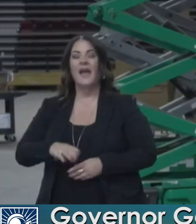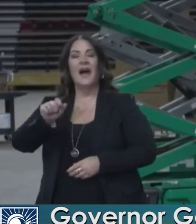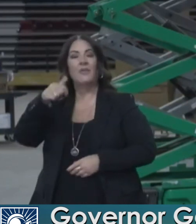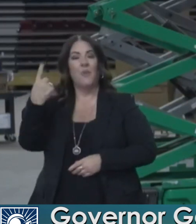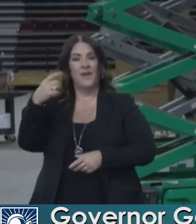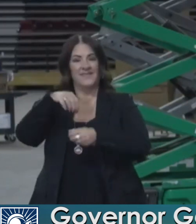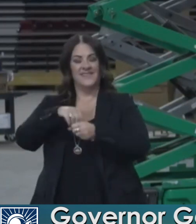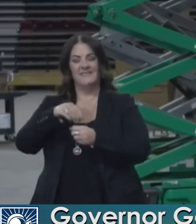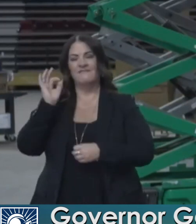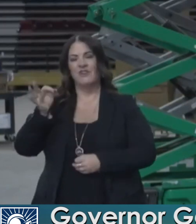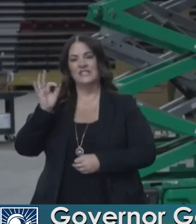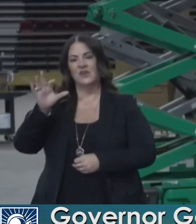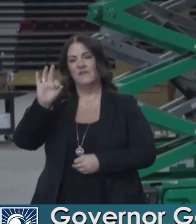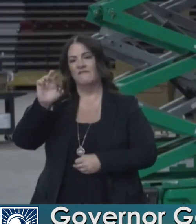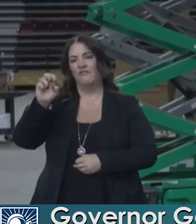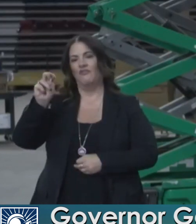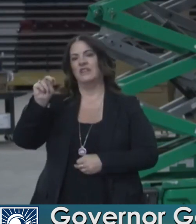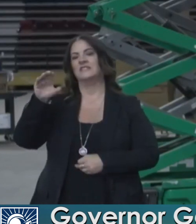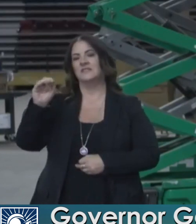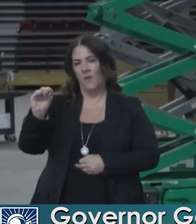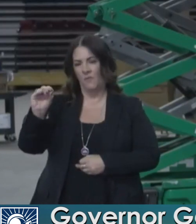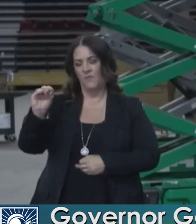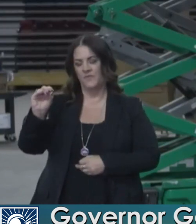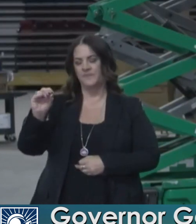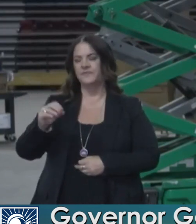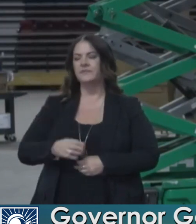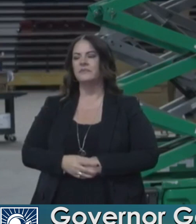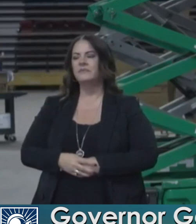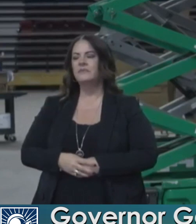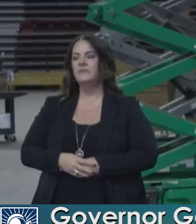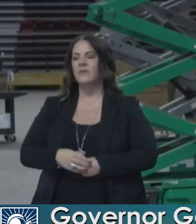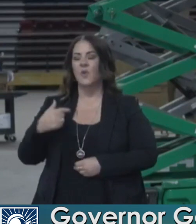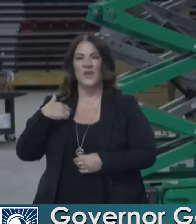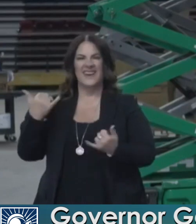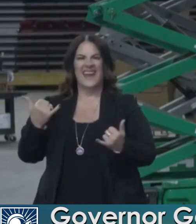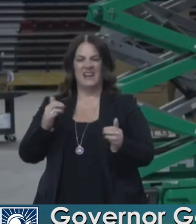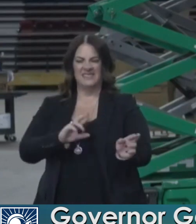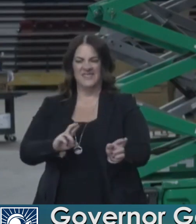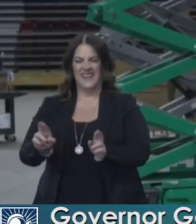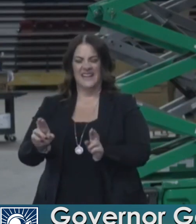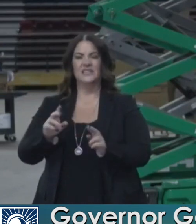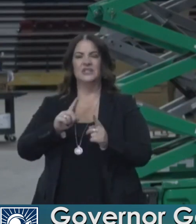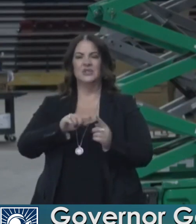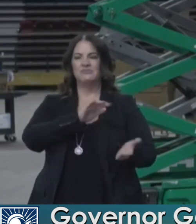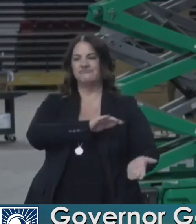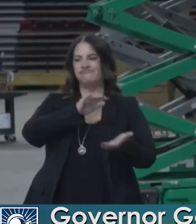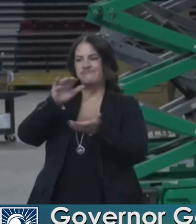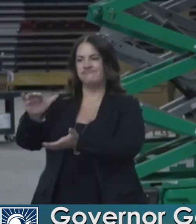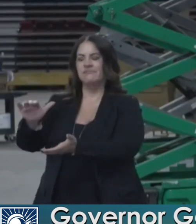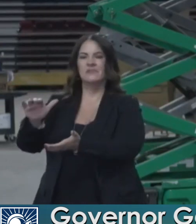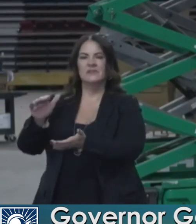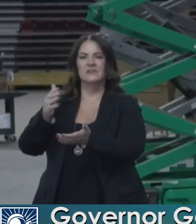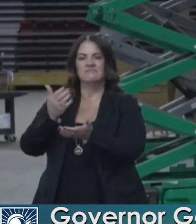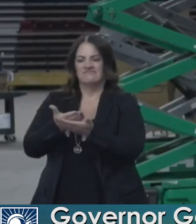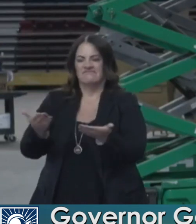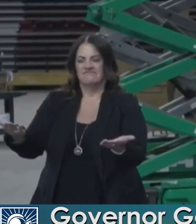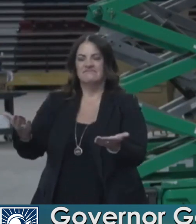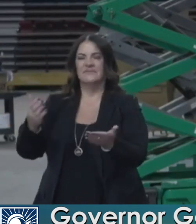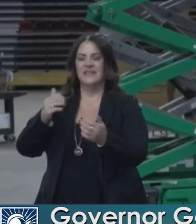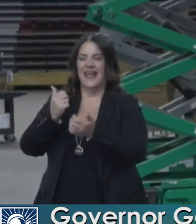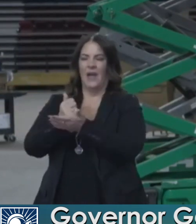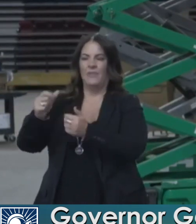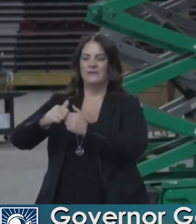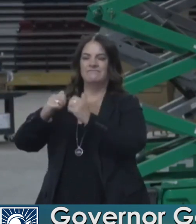Fresno that we are in the process of unloading and setting up. So those 8